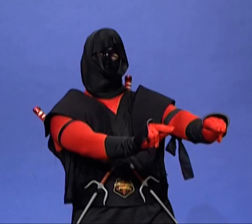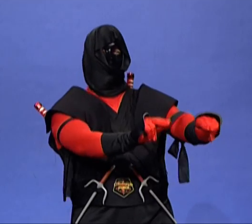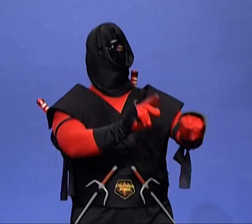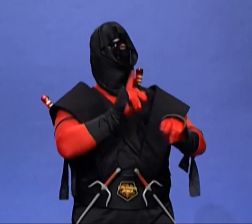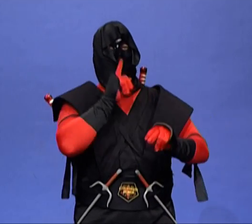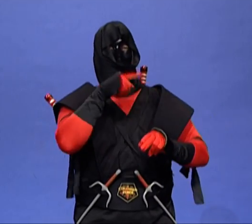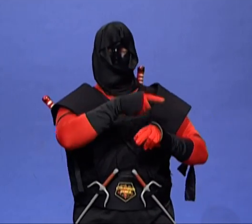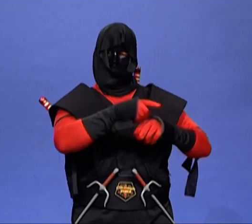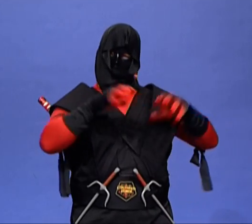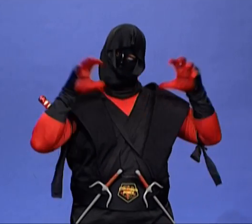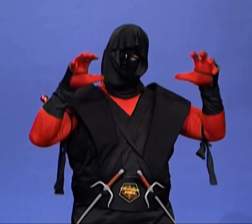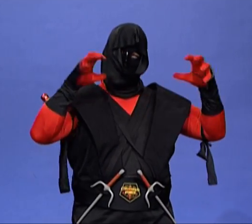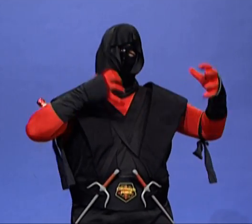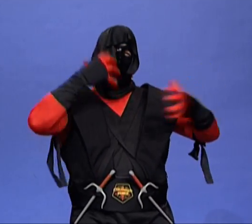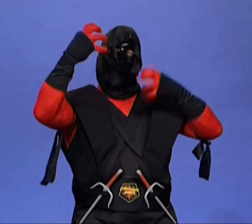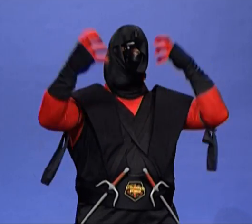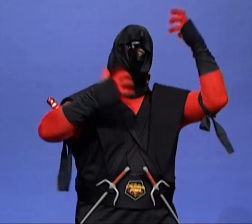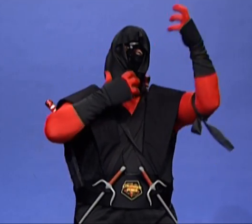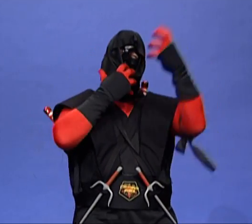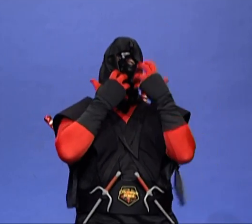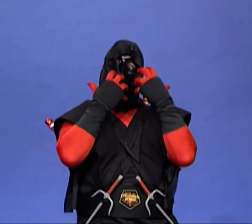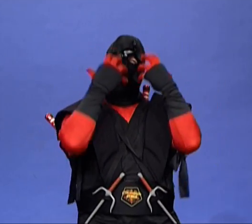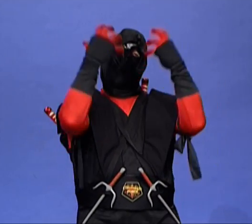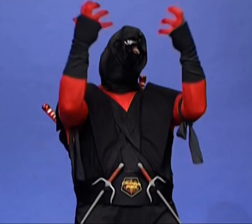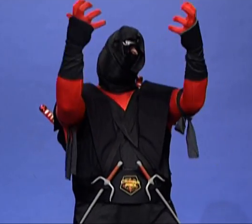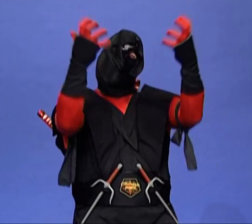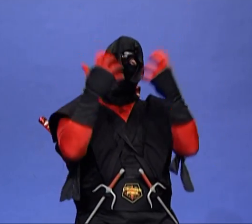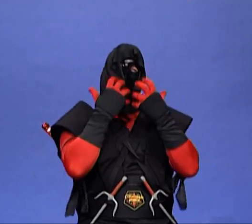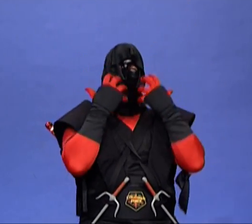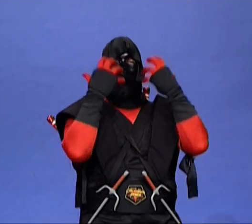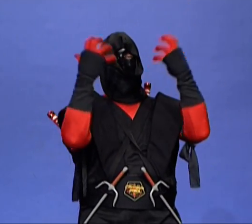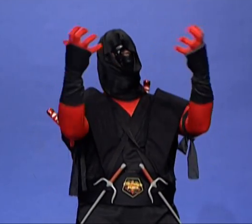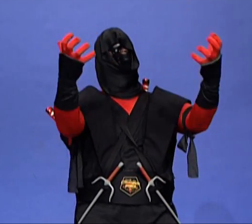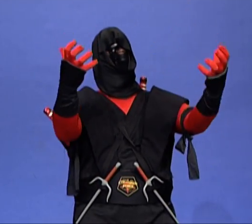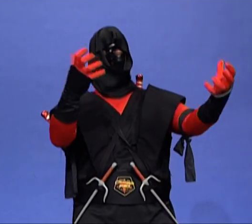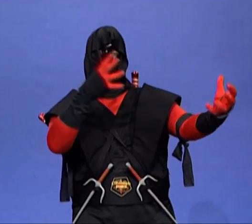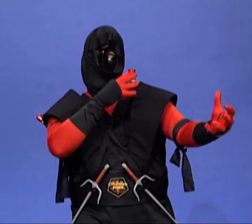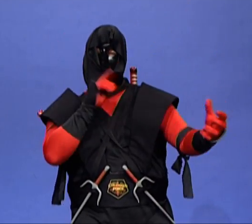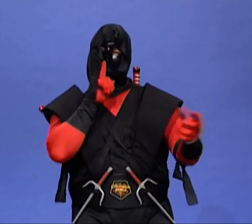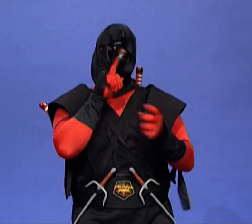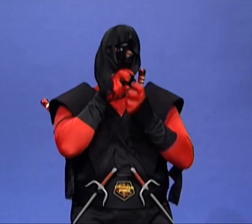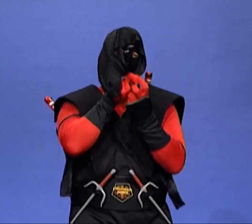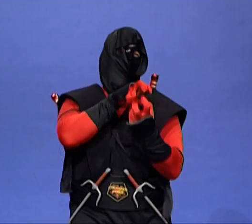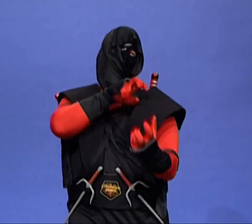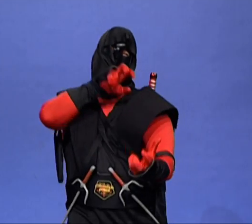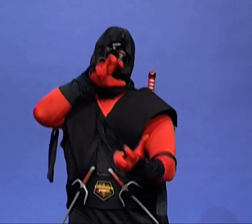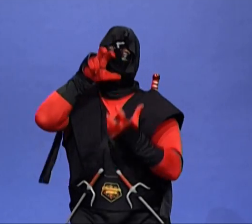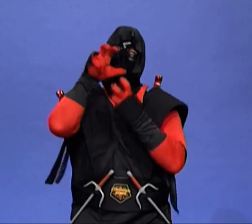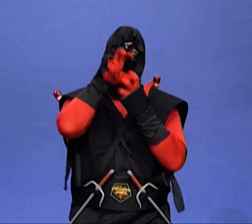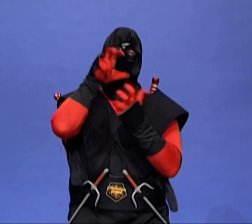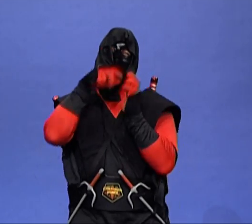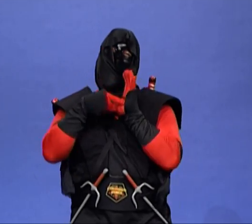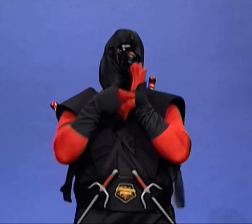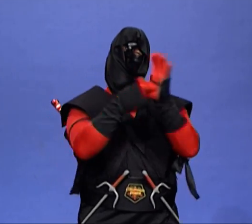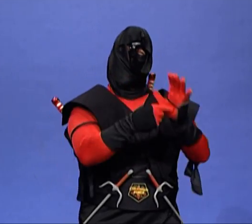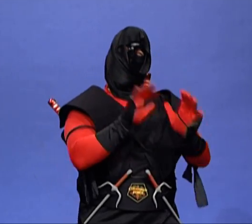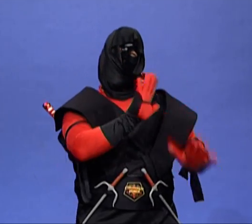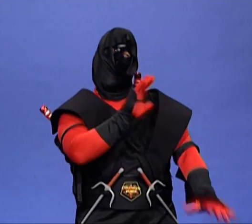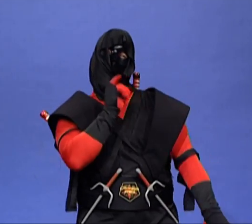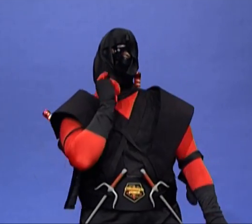The wild things roared their terrible roars and gnashed their terrible teeth